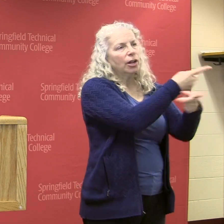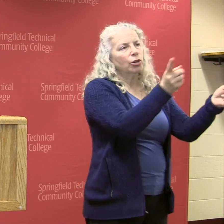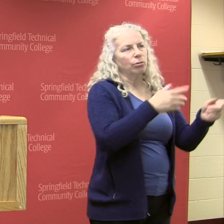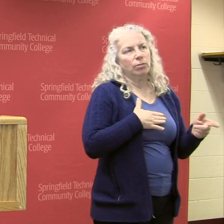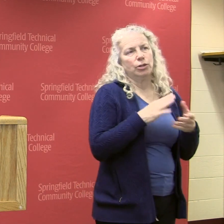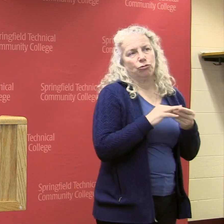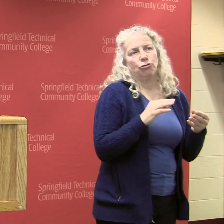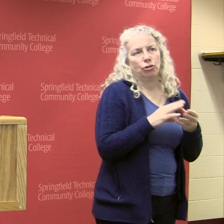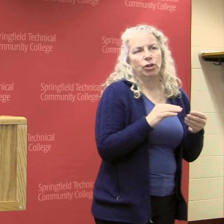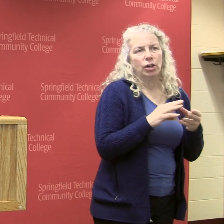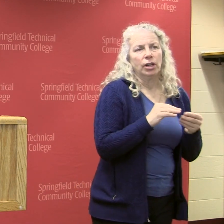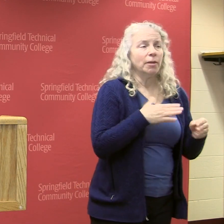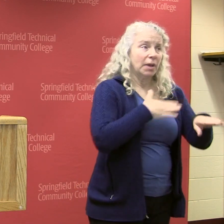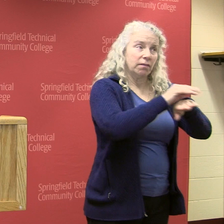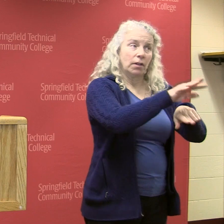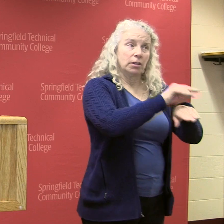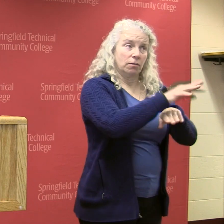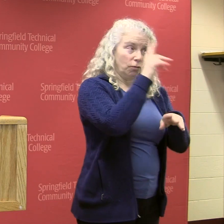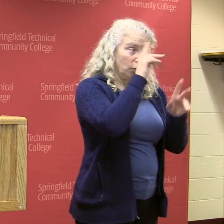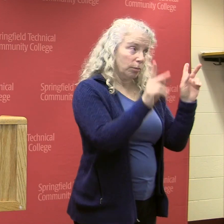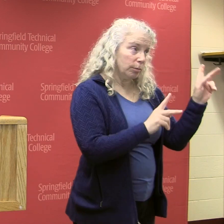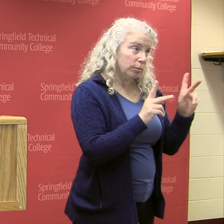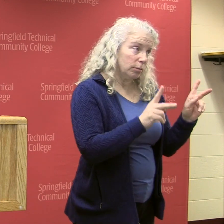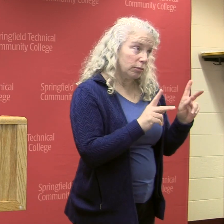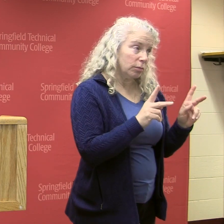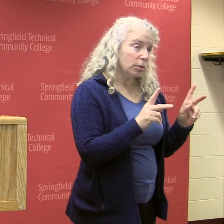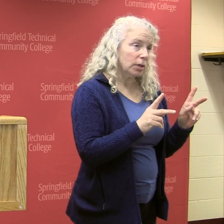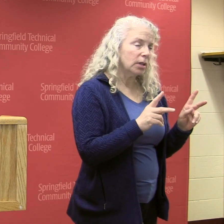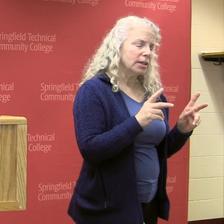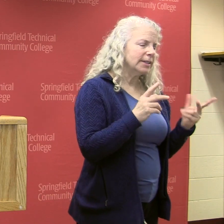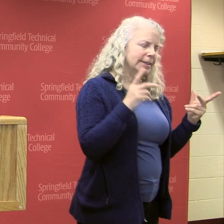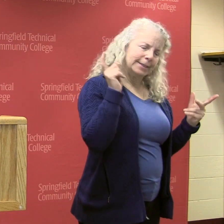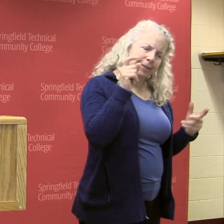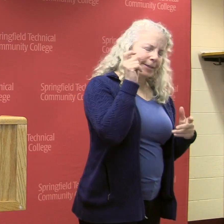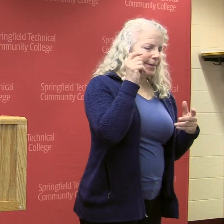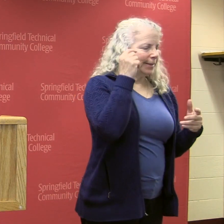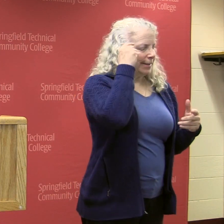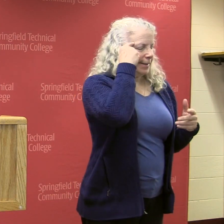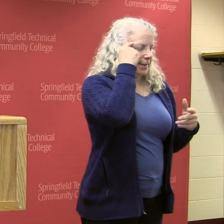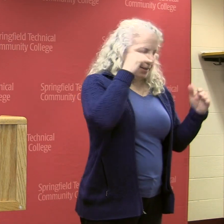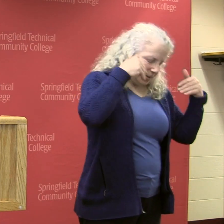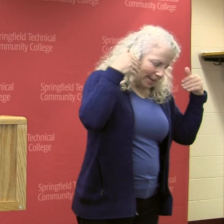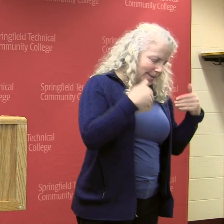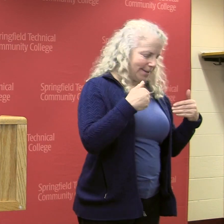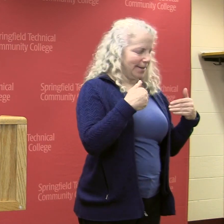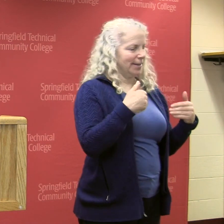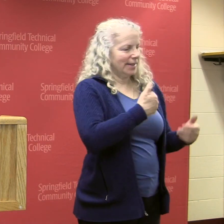story. My advice for anyone is to keep your head up and focus on yourself.